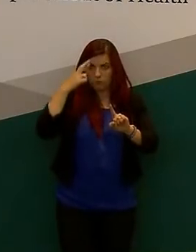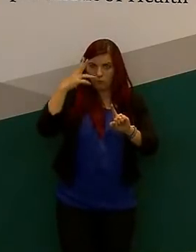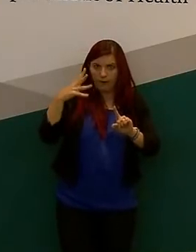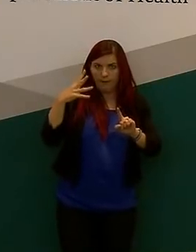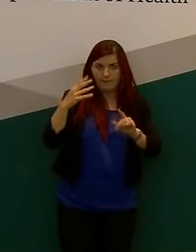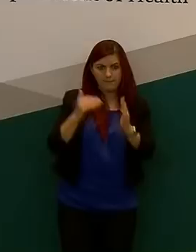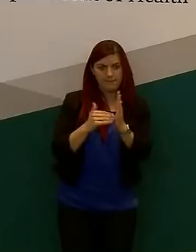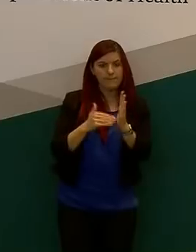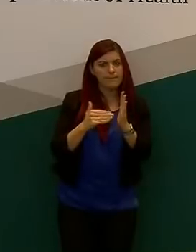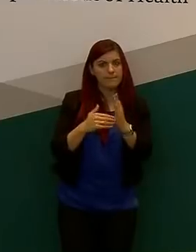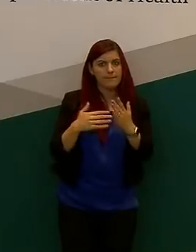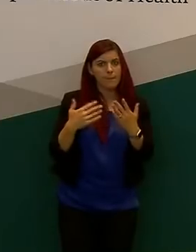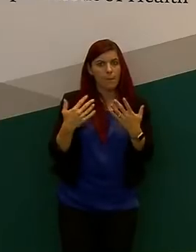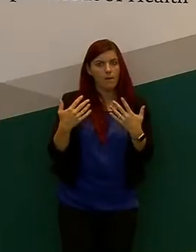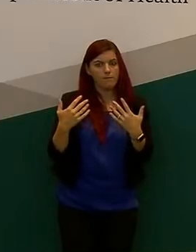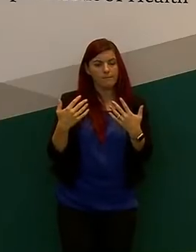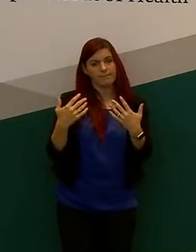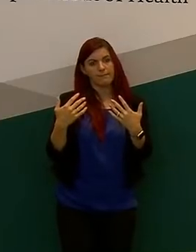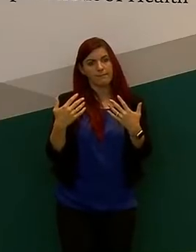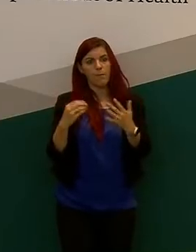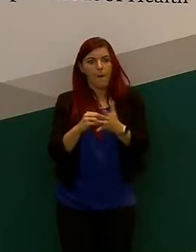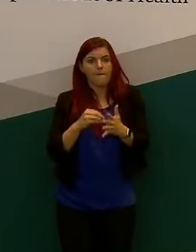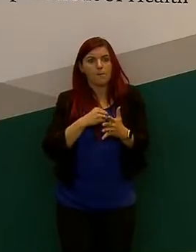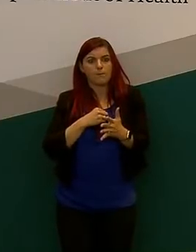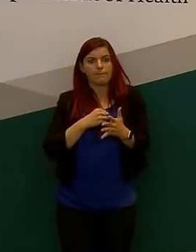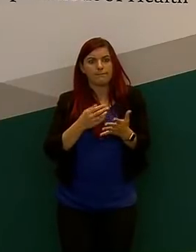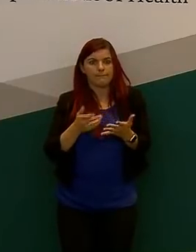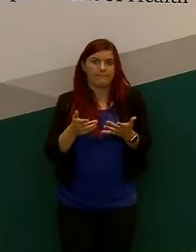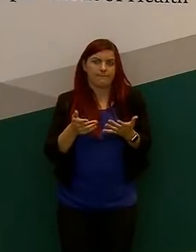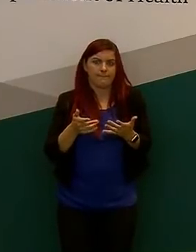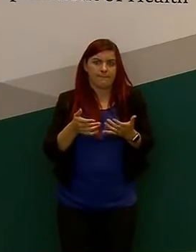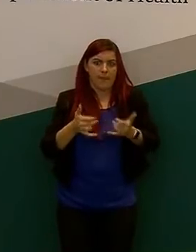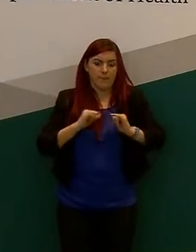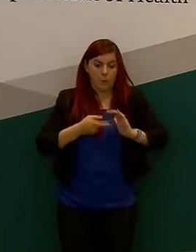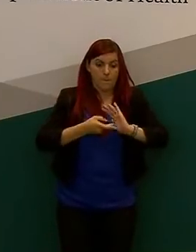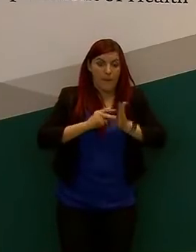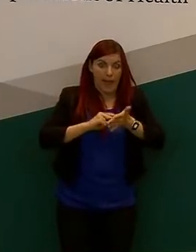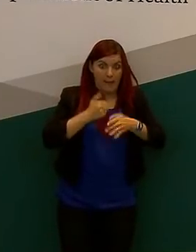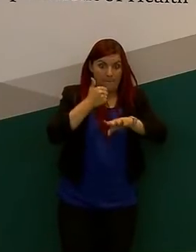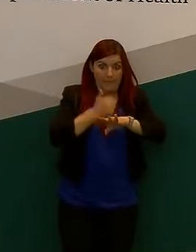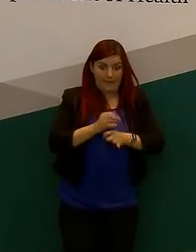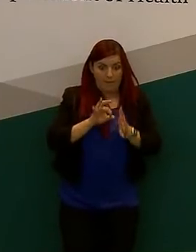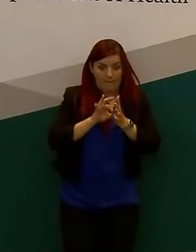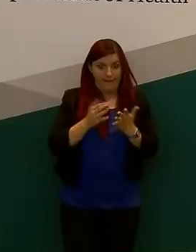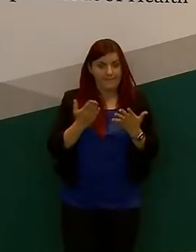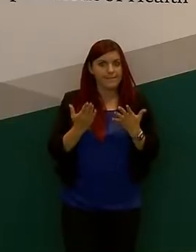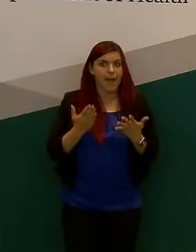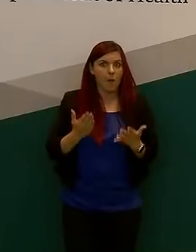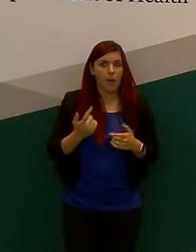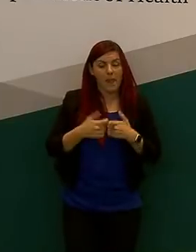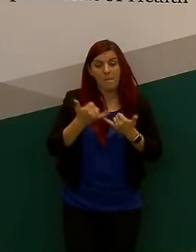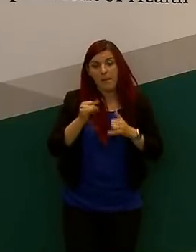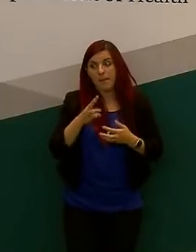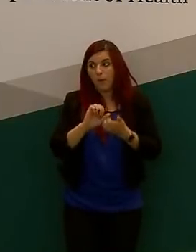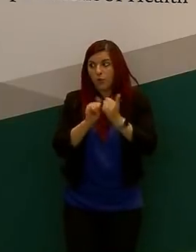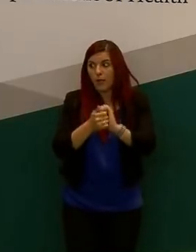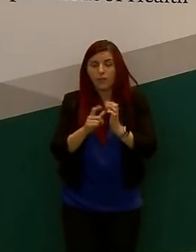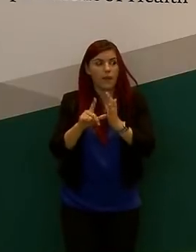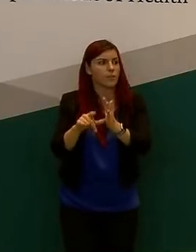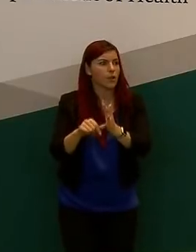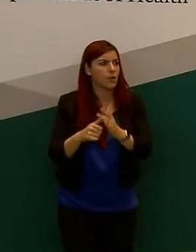need certainty. And from that perspective, we're saying that people should plan on the basis of the guidance that was produced yesterday. Right, just lastly, would it